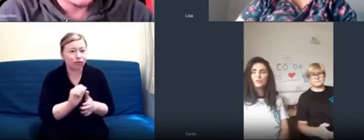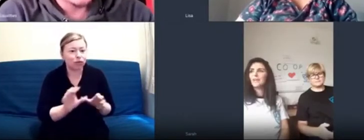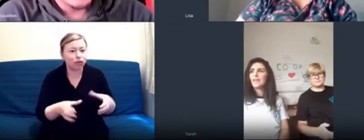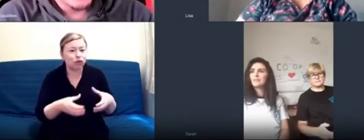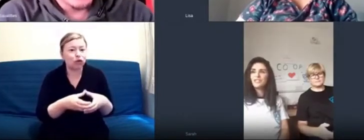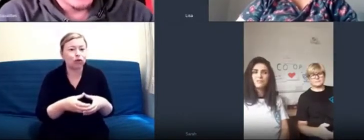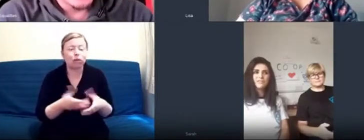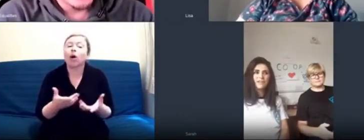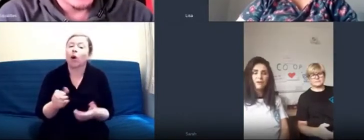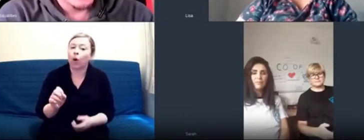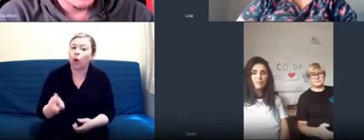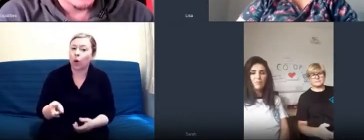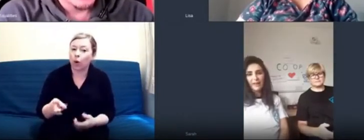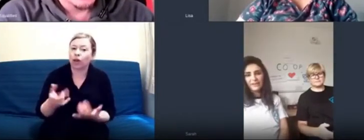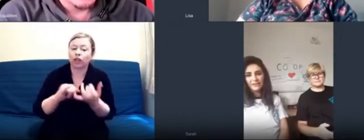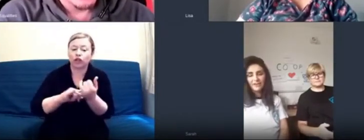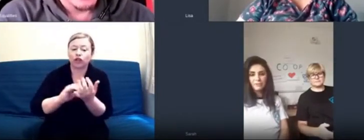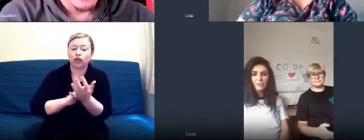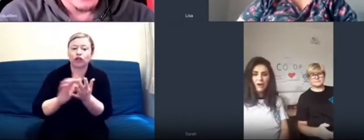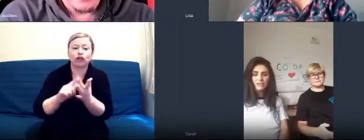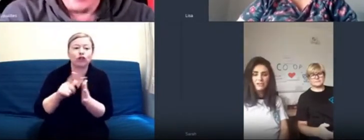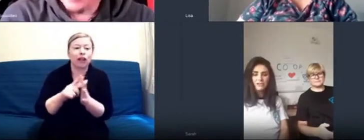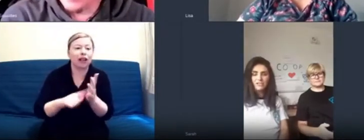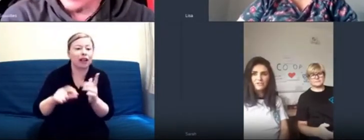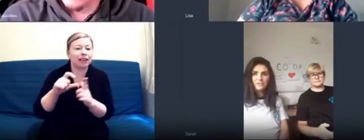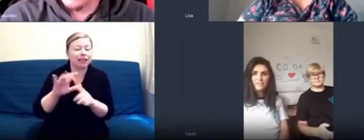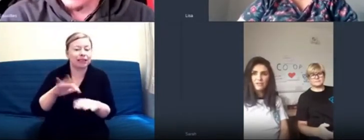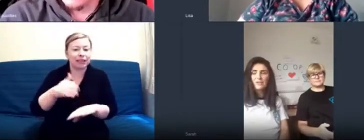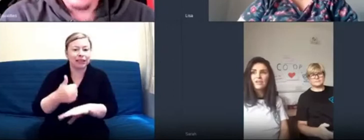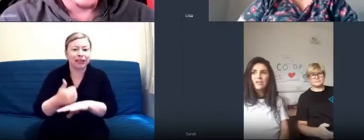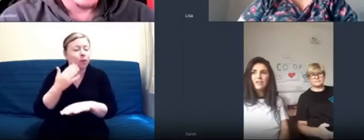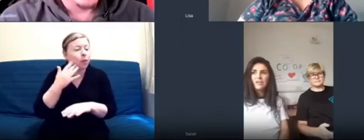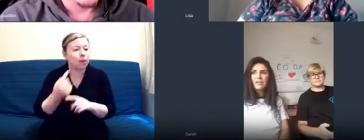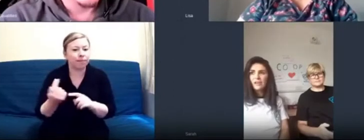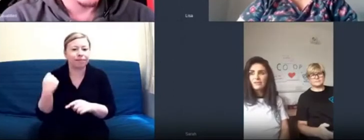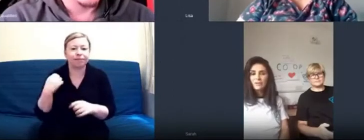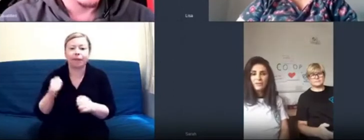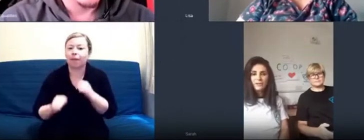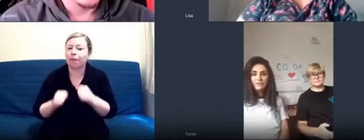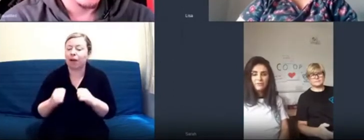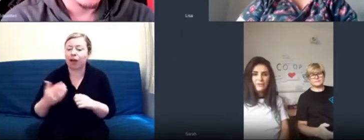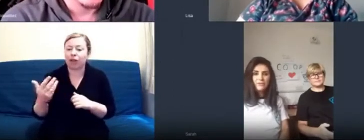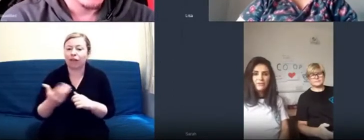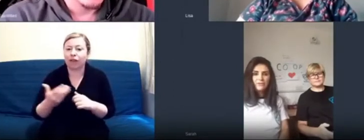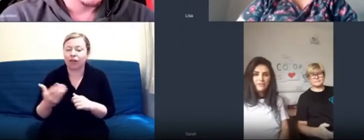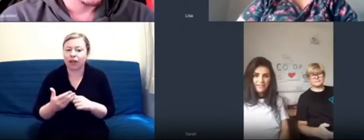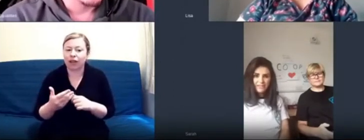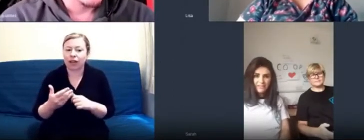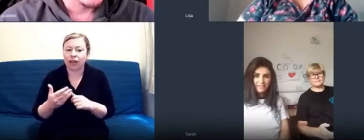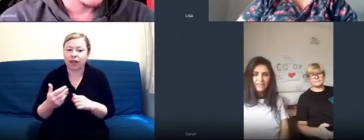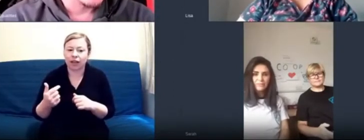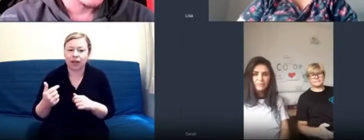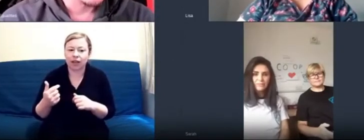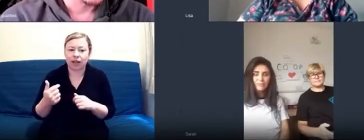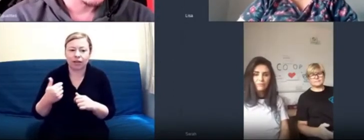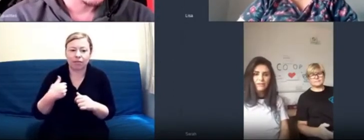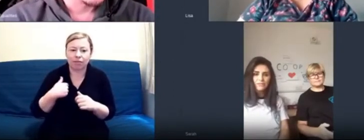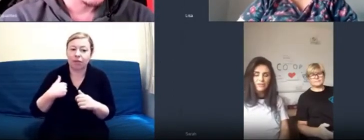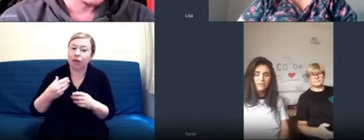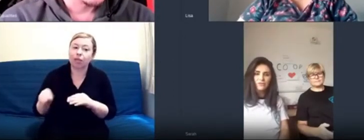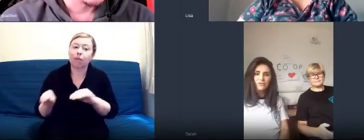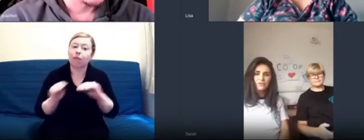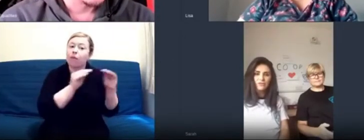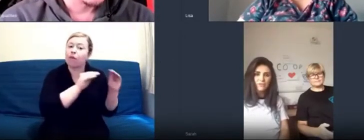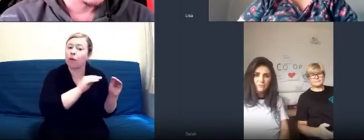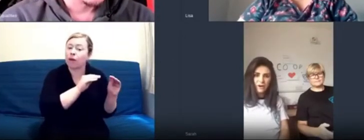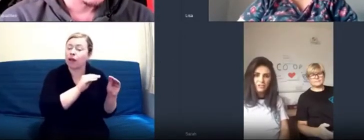so Shield was set up back around March the 15th. I'd been away from Fife for a decade, and I moved back